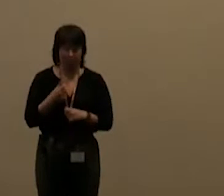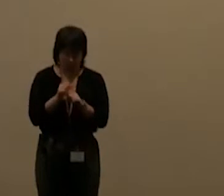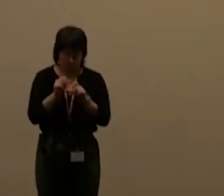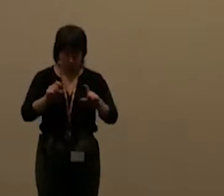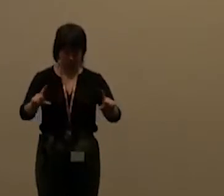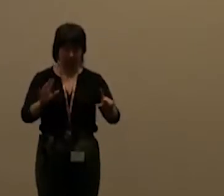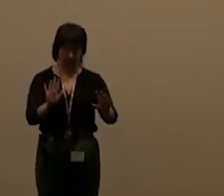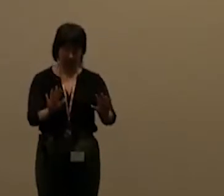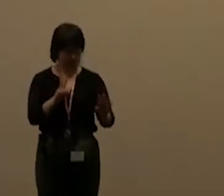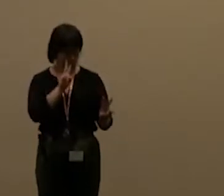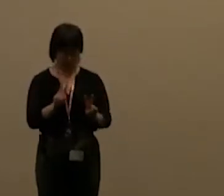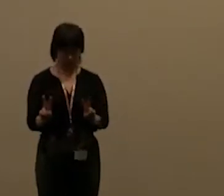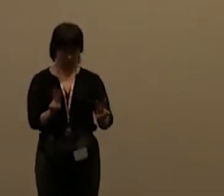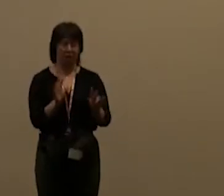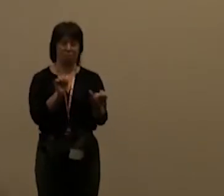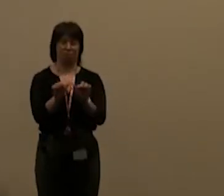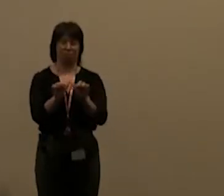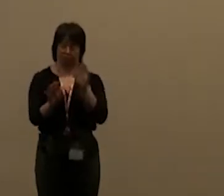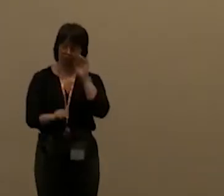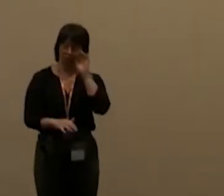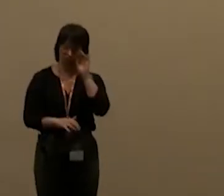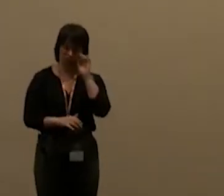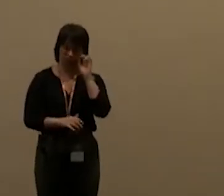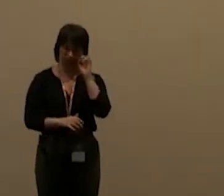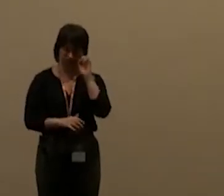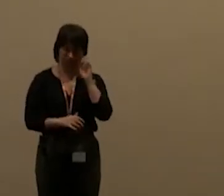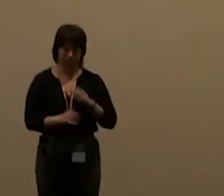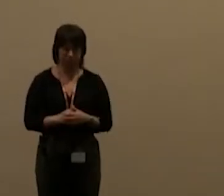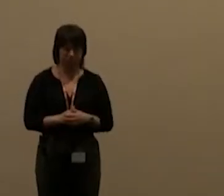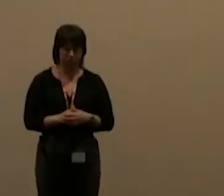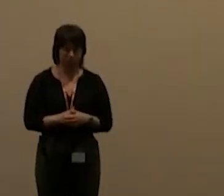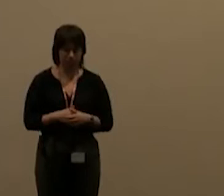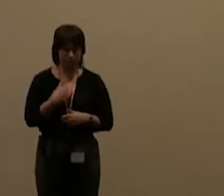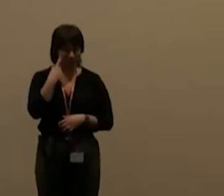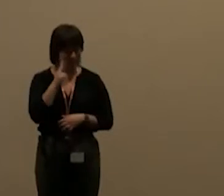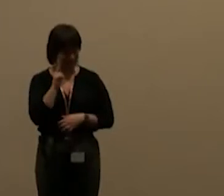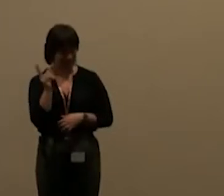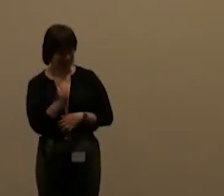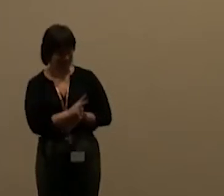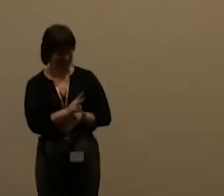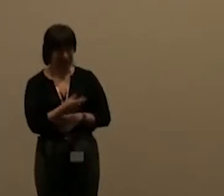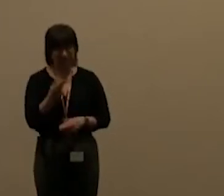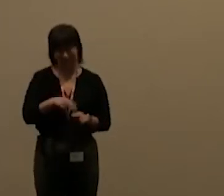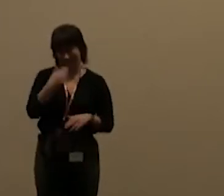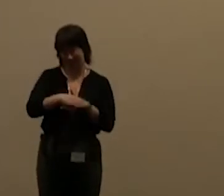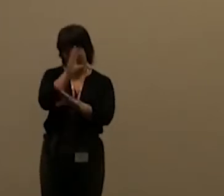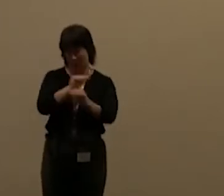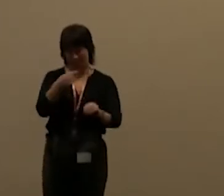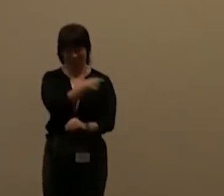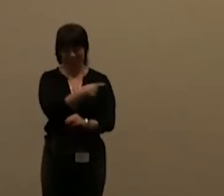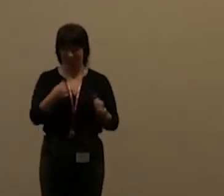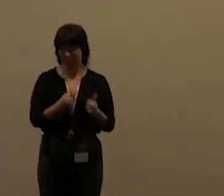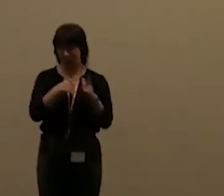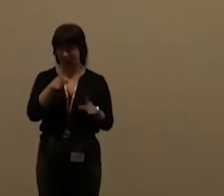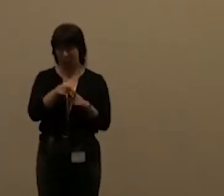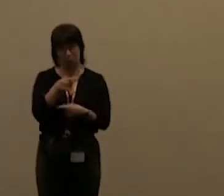zoom out a bit just so it looks a little bit better at least. And we can see, like, you probably, if I didn't tell you that this was a Power App, you probably